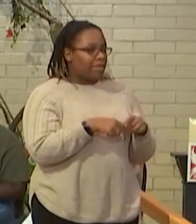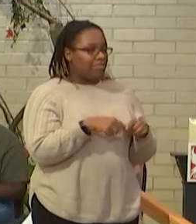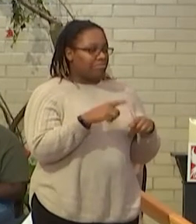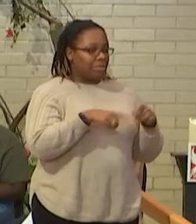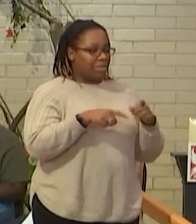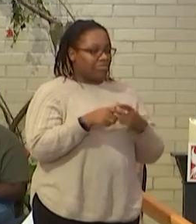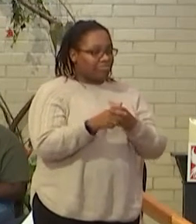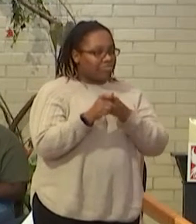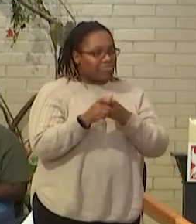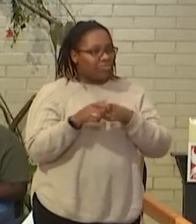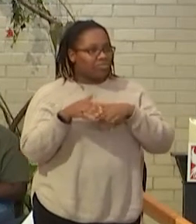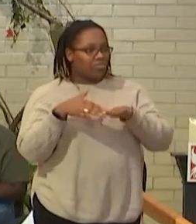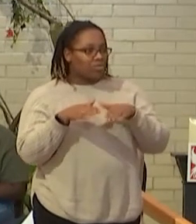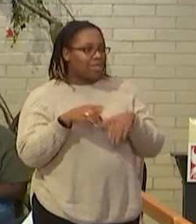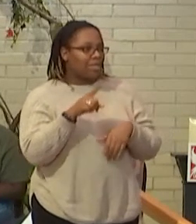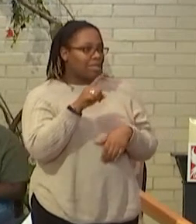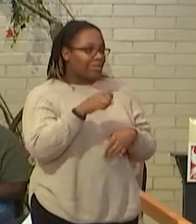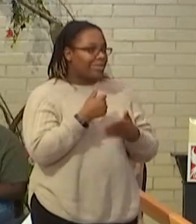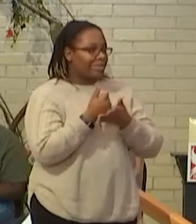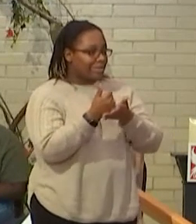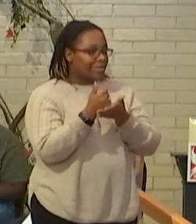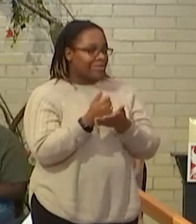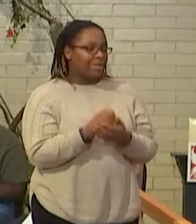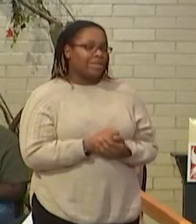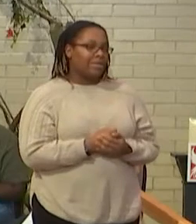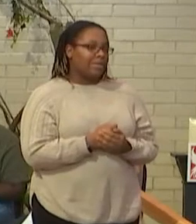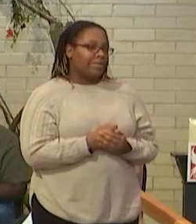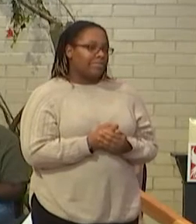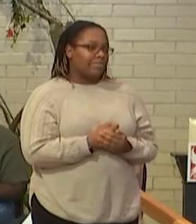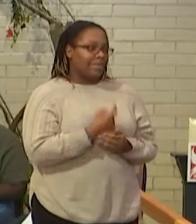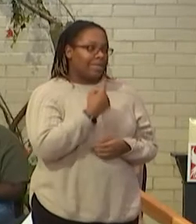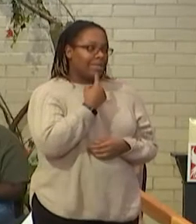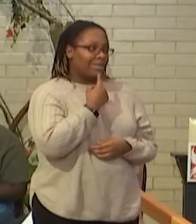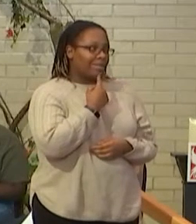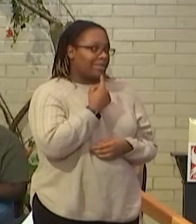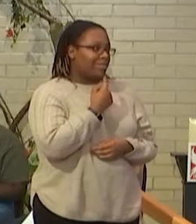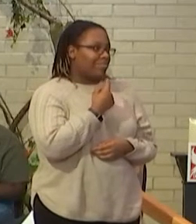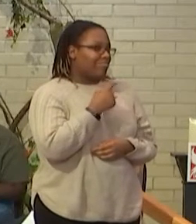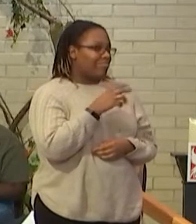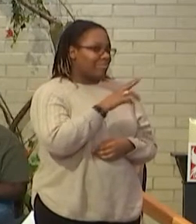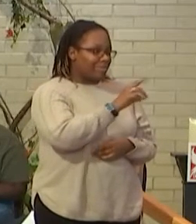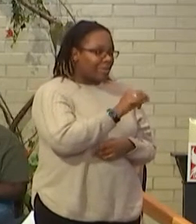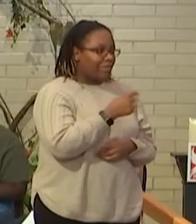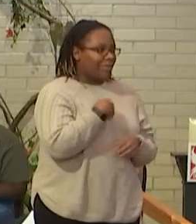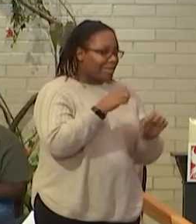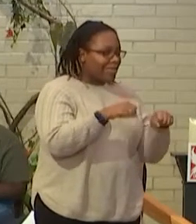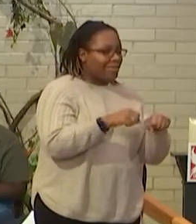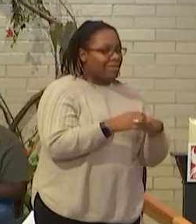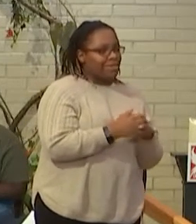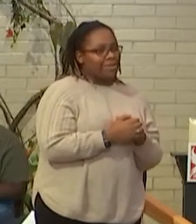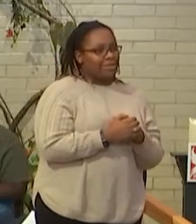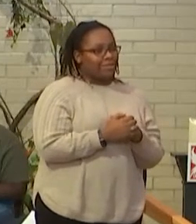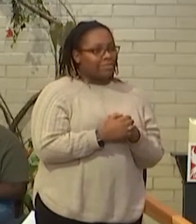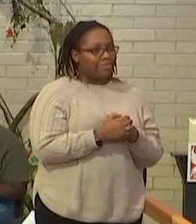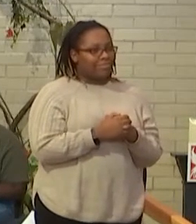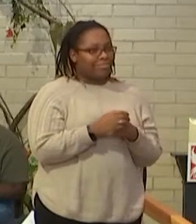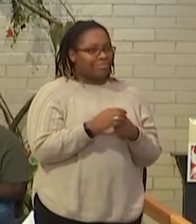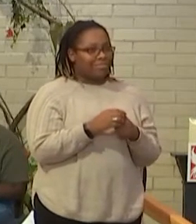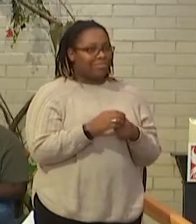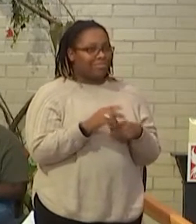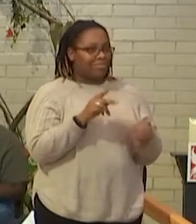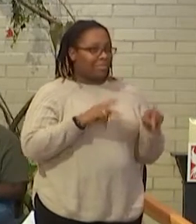not able to go on hikes and things like that. And so when I tell people, no, I can't do those things, people always